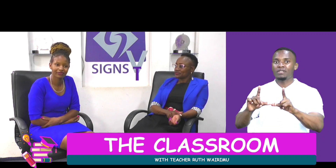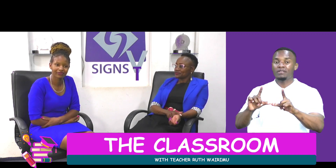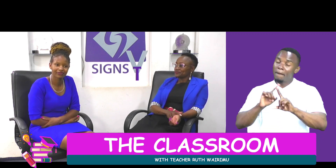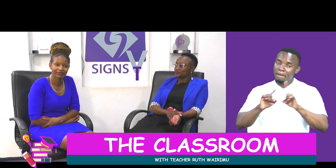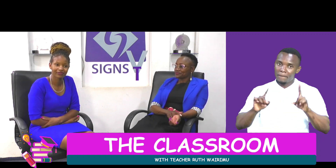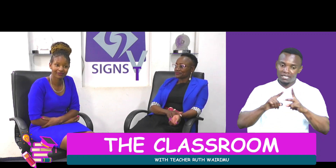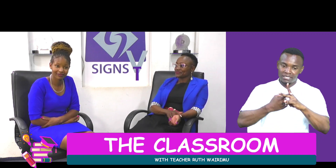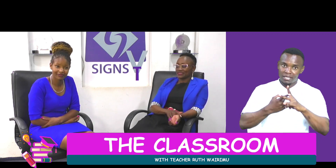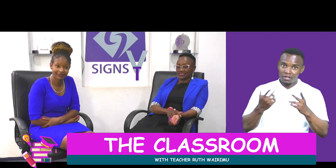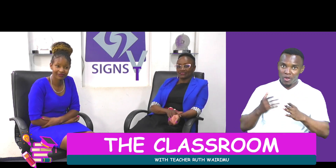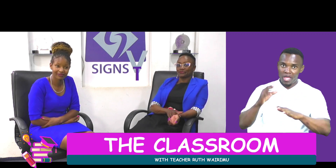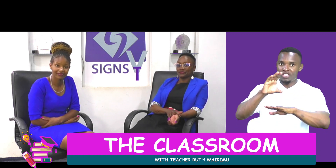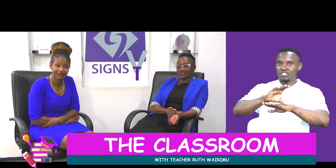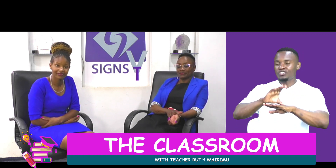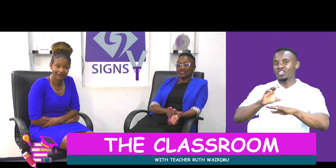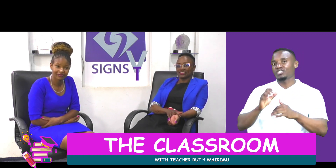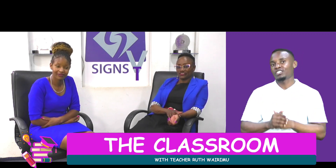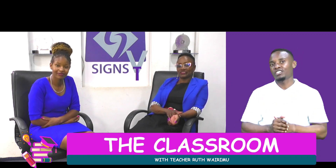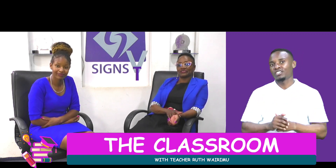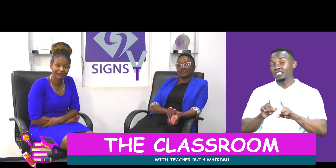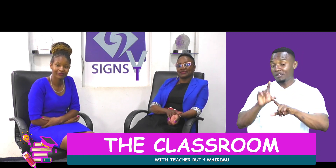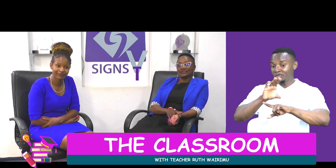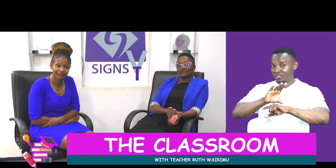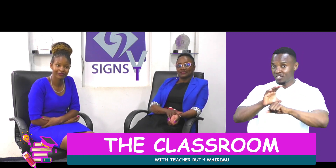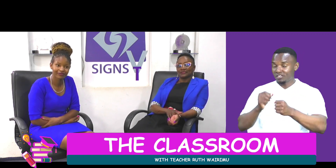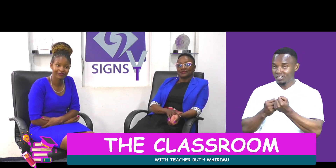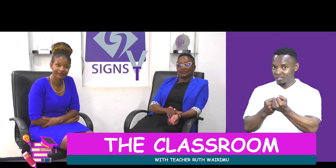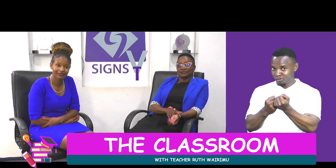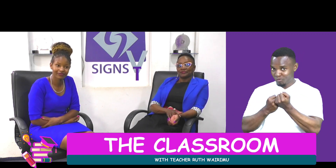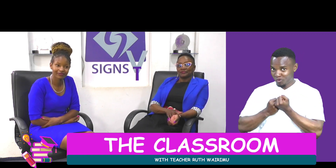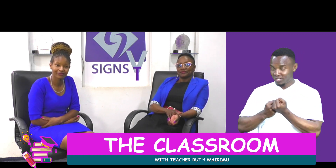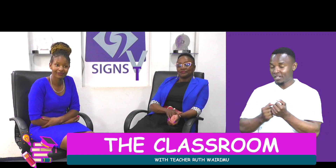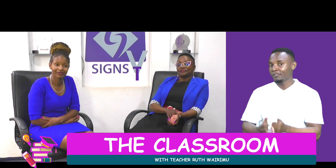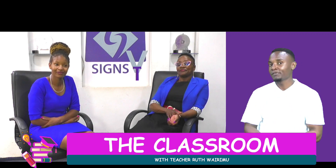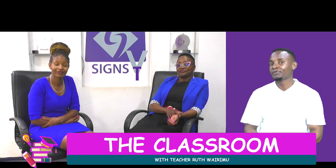church, sponsored by the church.